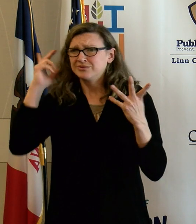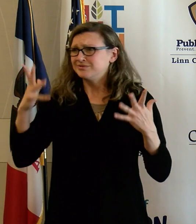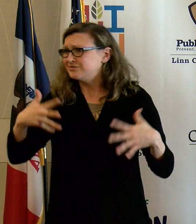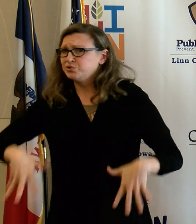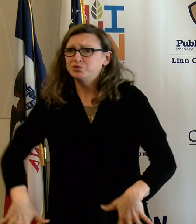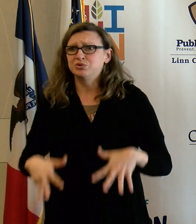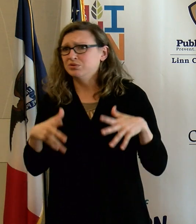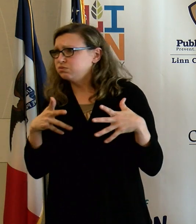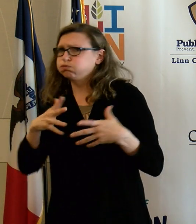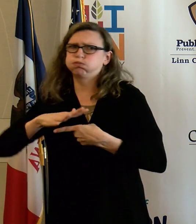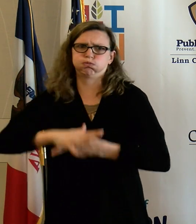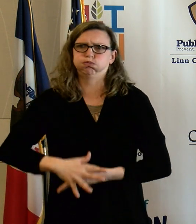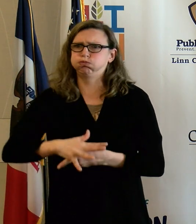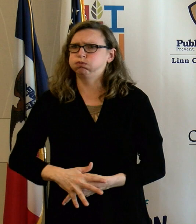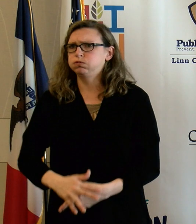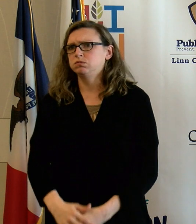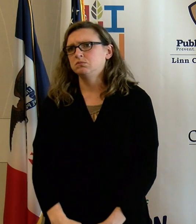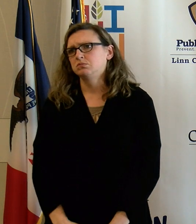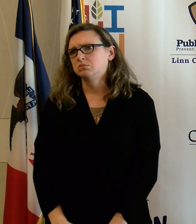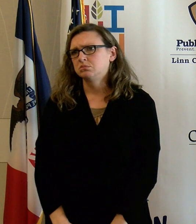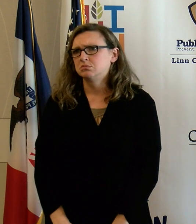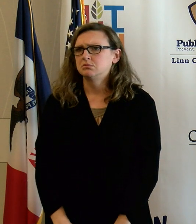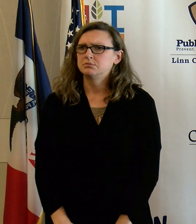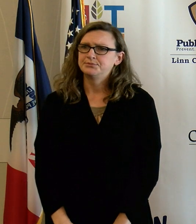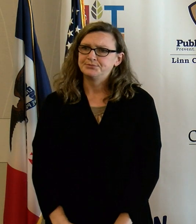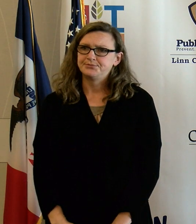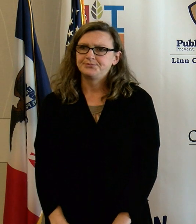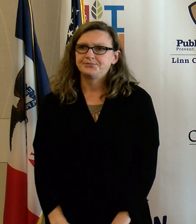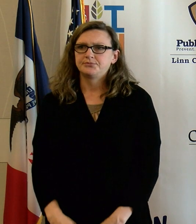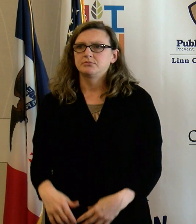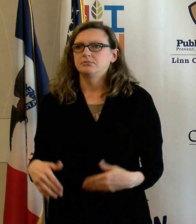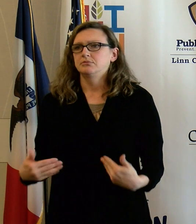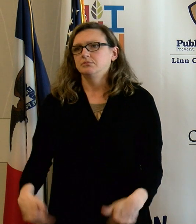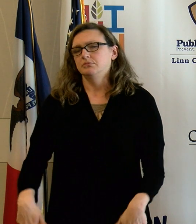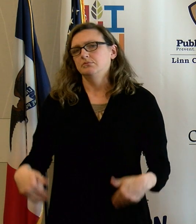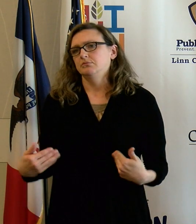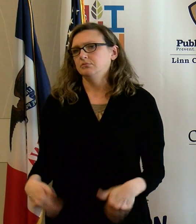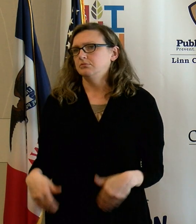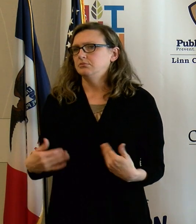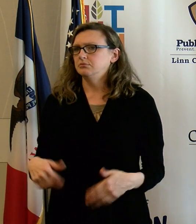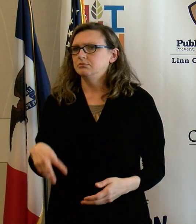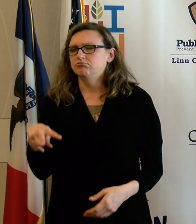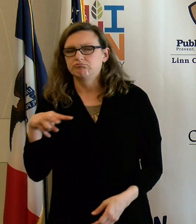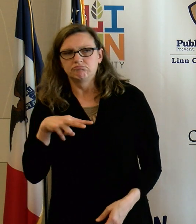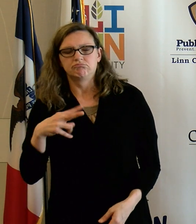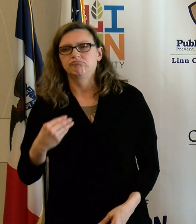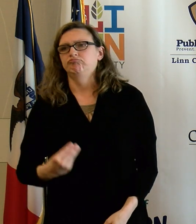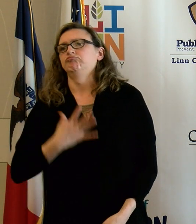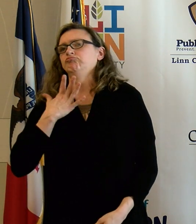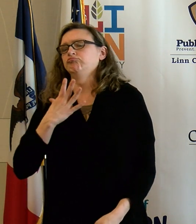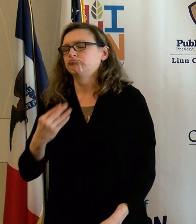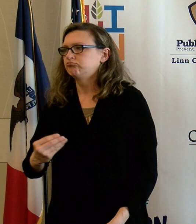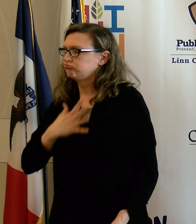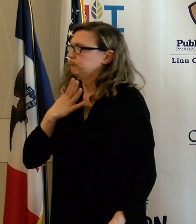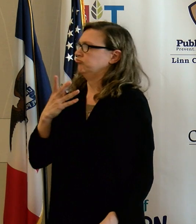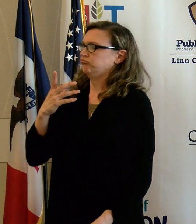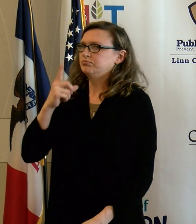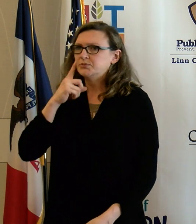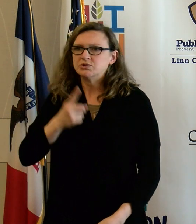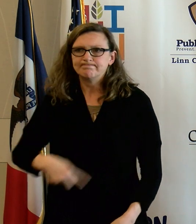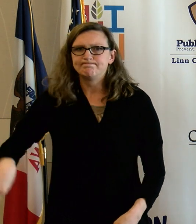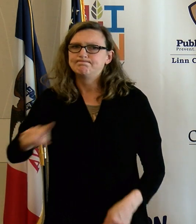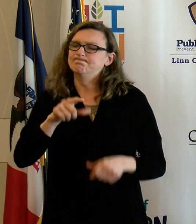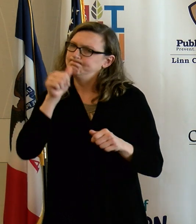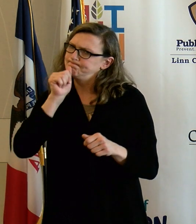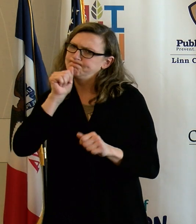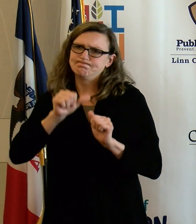work and courage that I'm seeing every day at the medical staff is, we'll